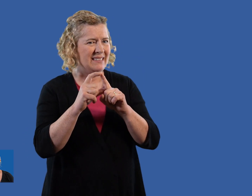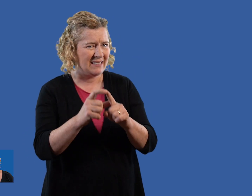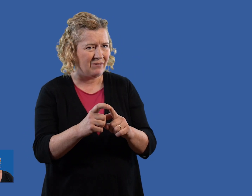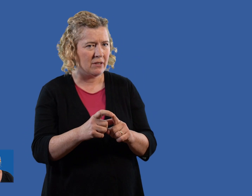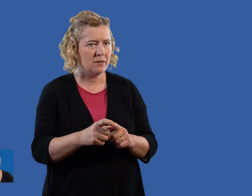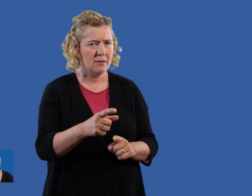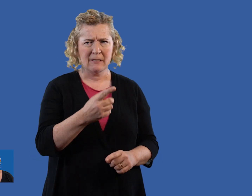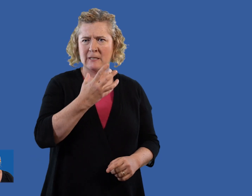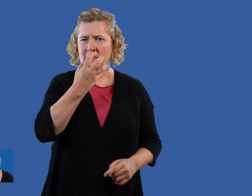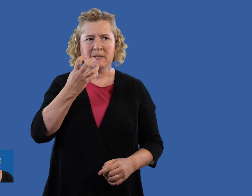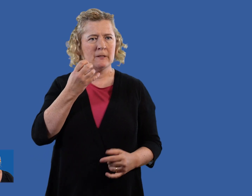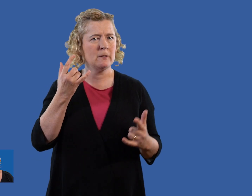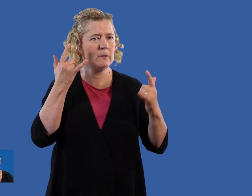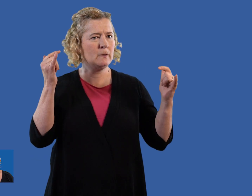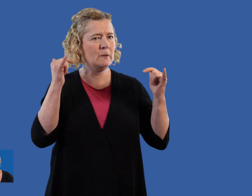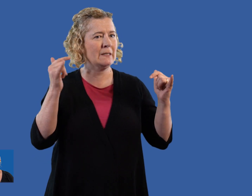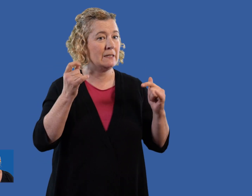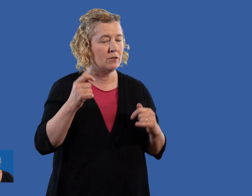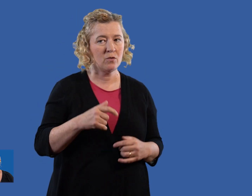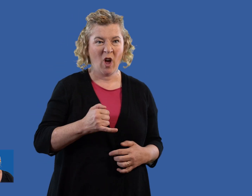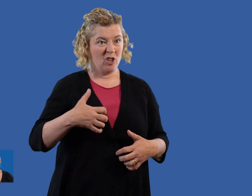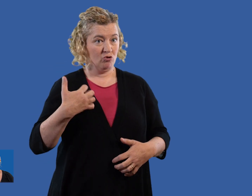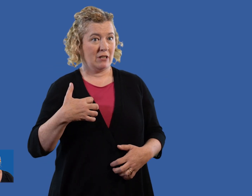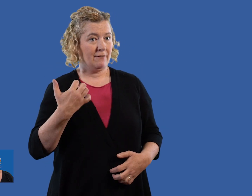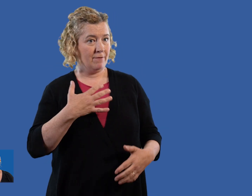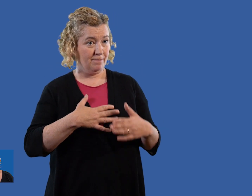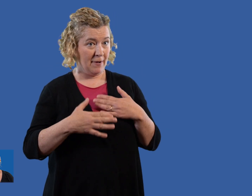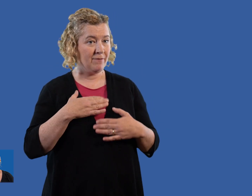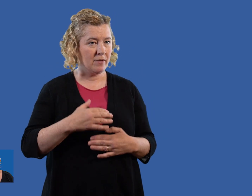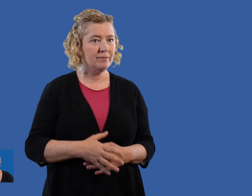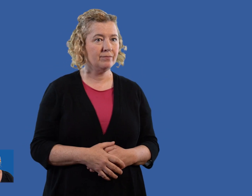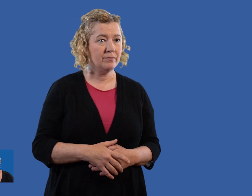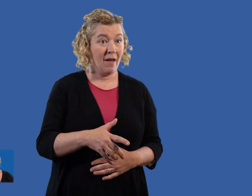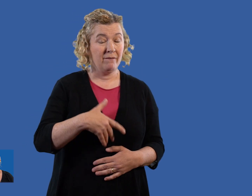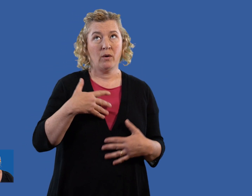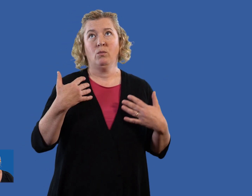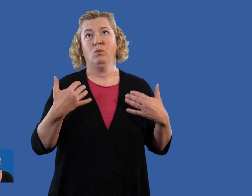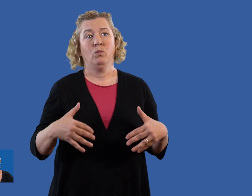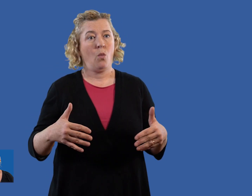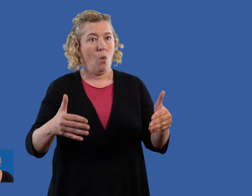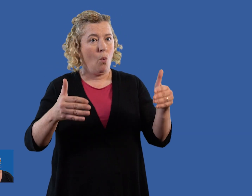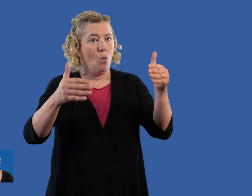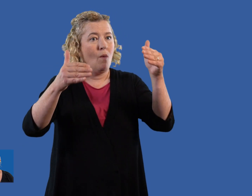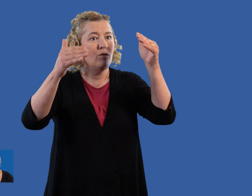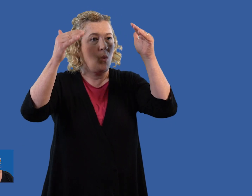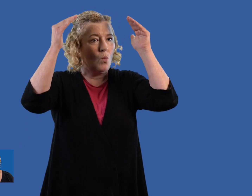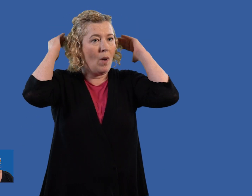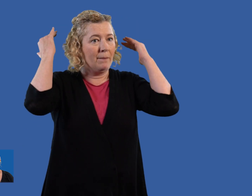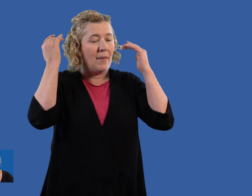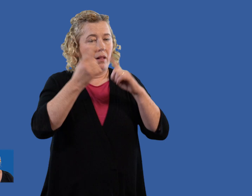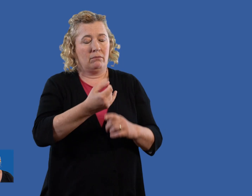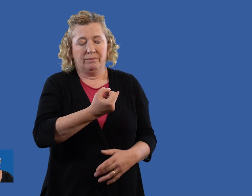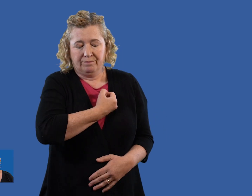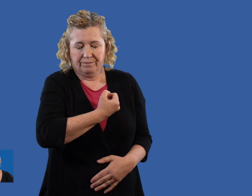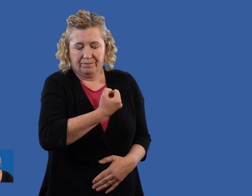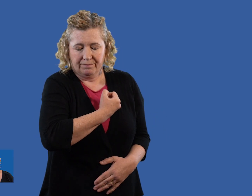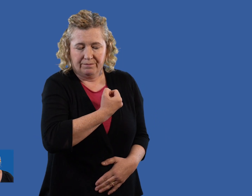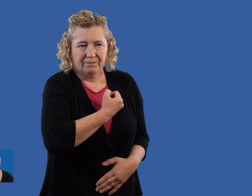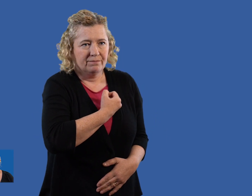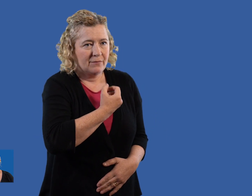concentrating, being irritable with angry outbursts or even sometimes aggressive behaviour, and having the feeling of overwhelming guilt or